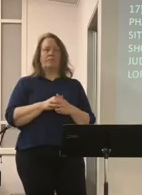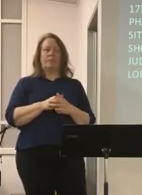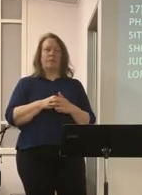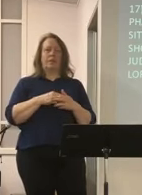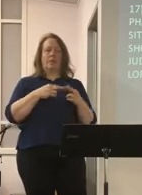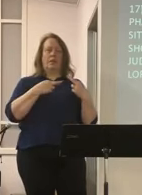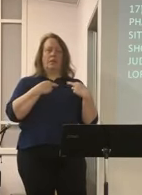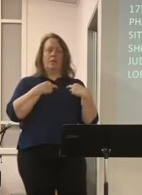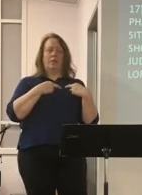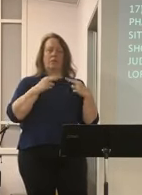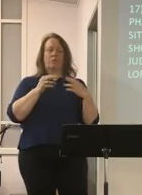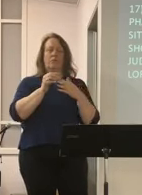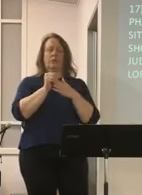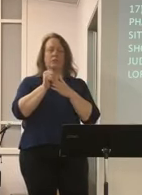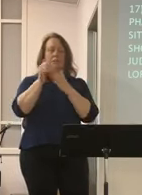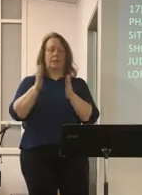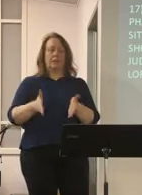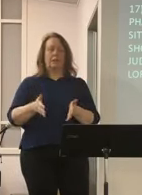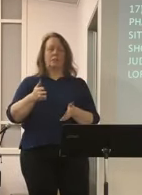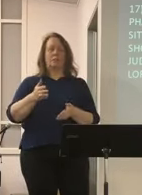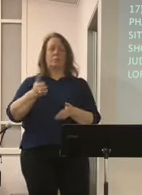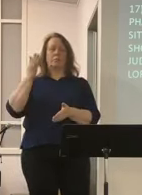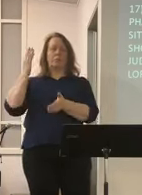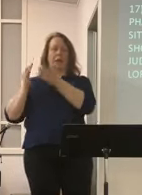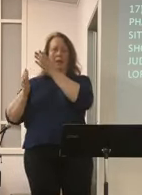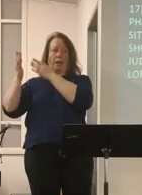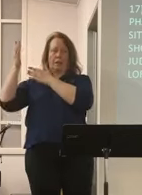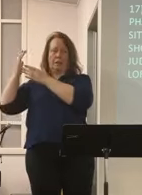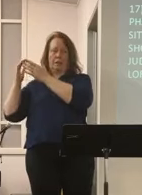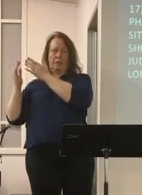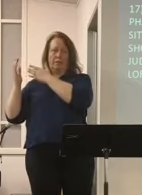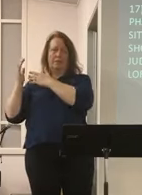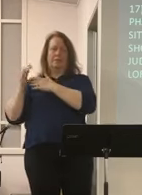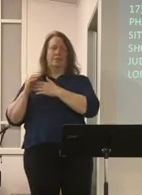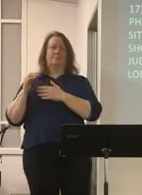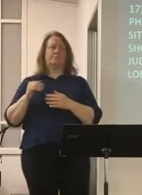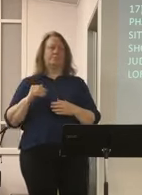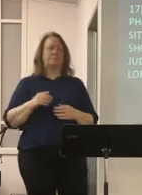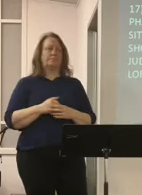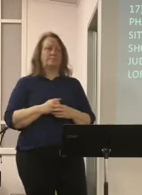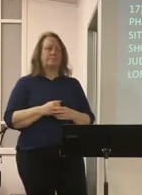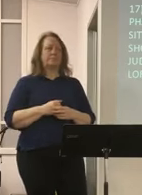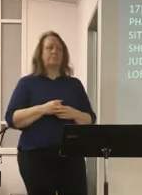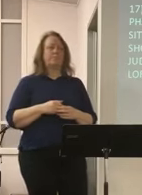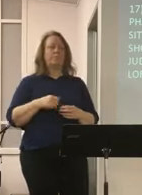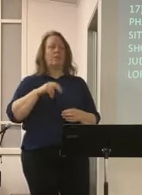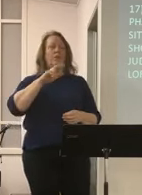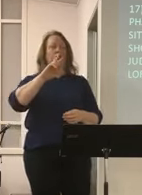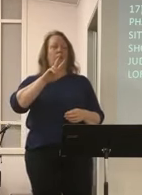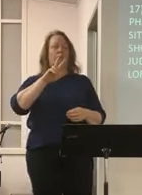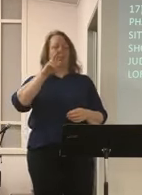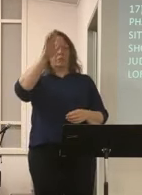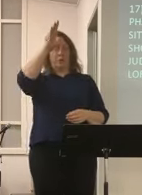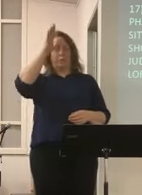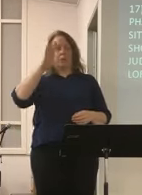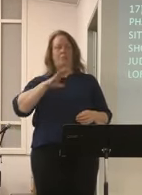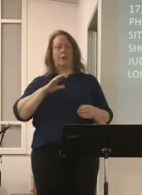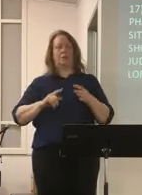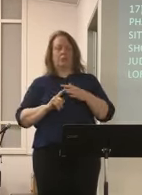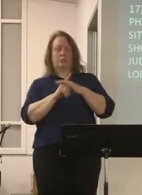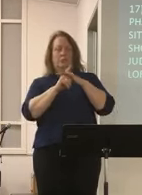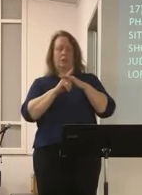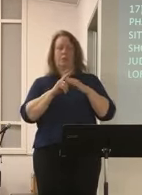to Daniel and his three friends, all right? So it seems that these men showed up from every village in Galilee and